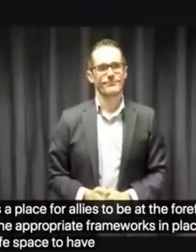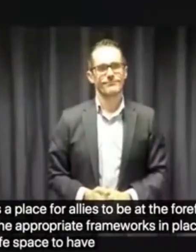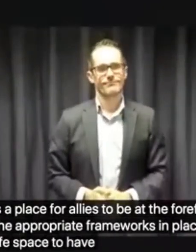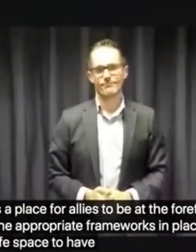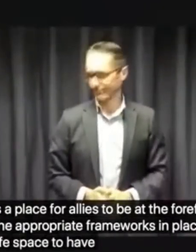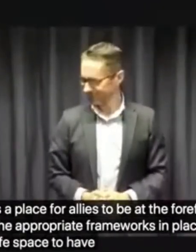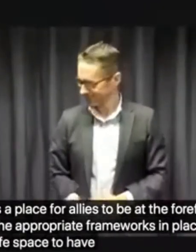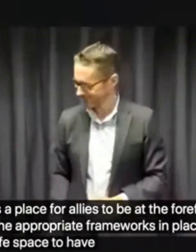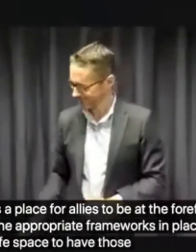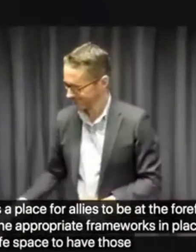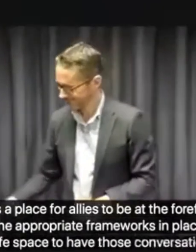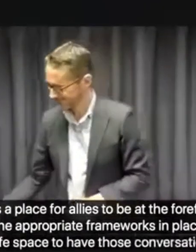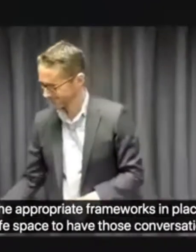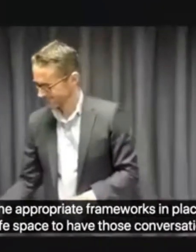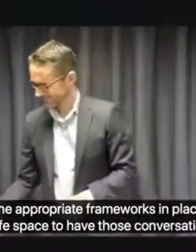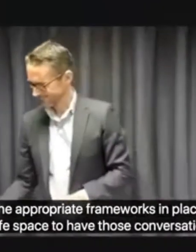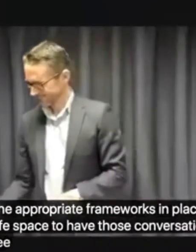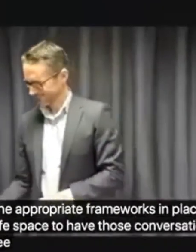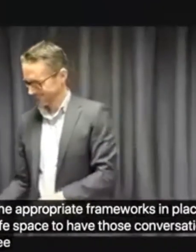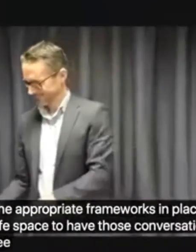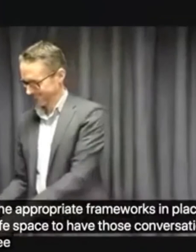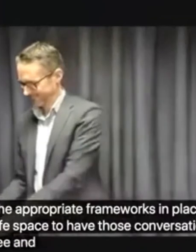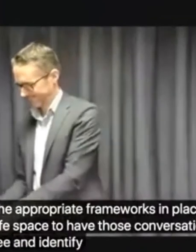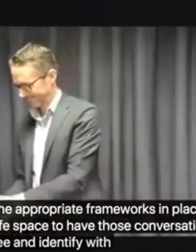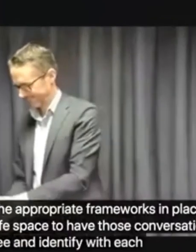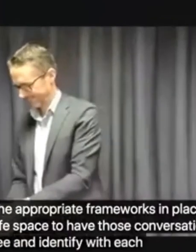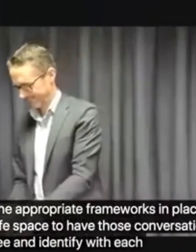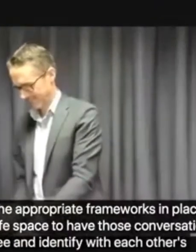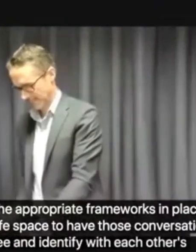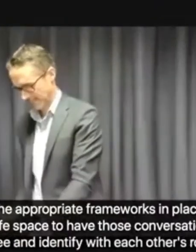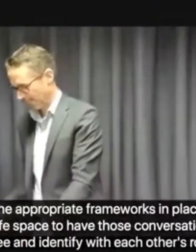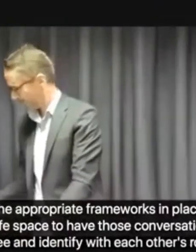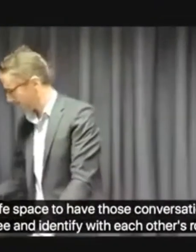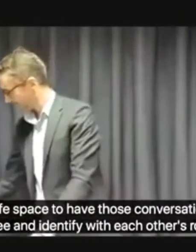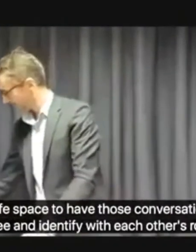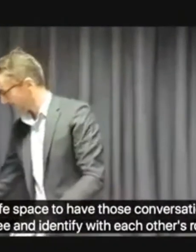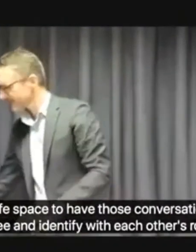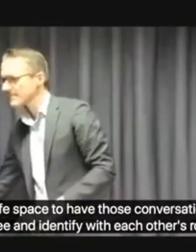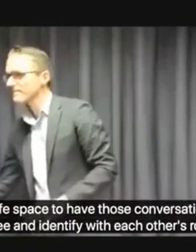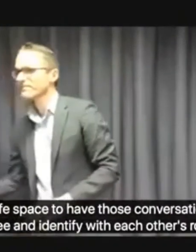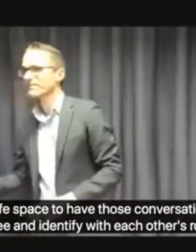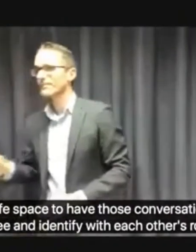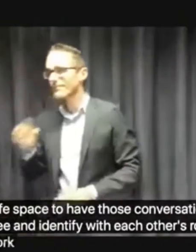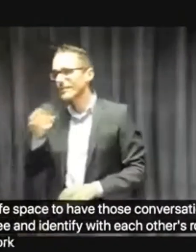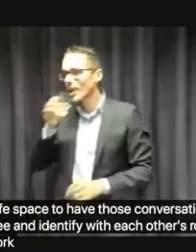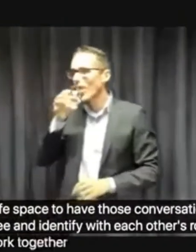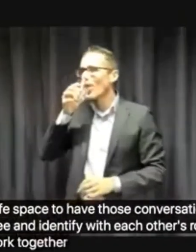So we can work together, we can succeed much better than we can on our own.